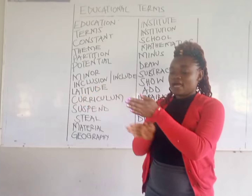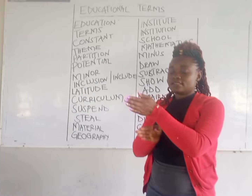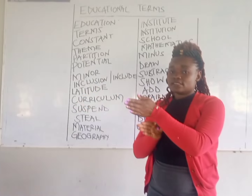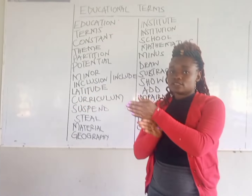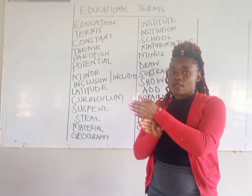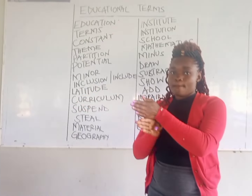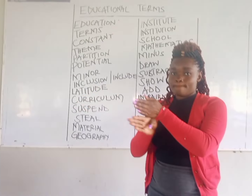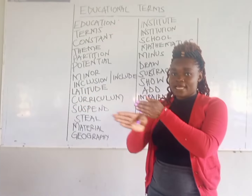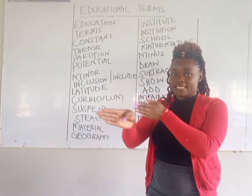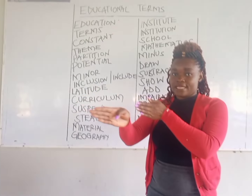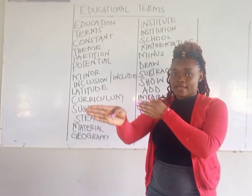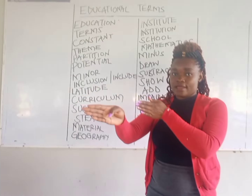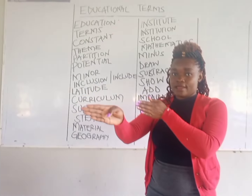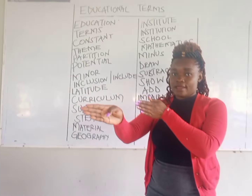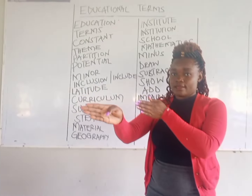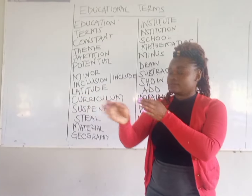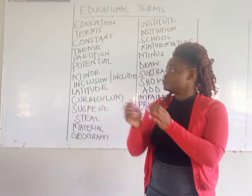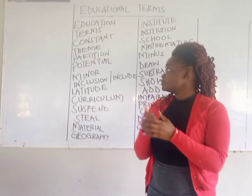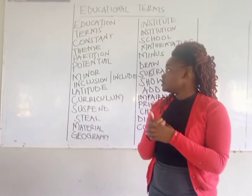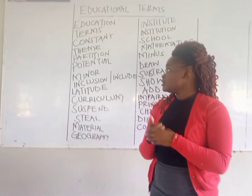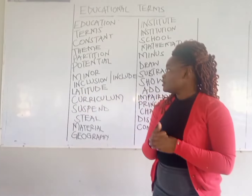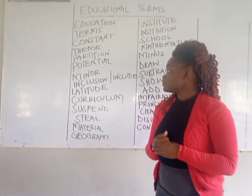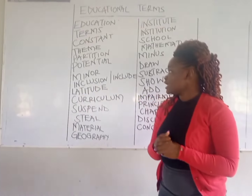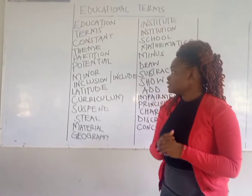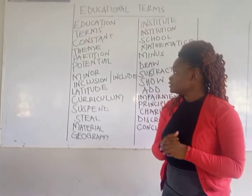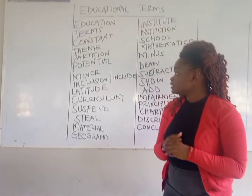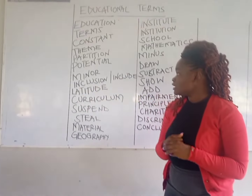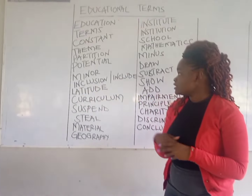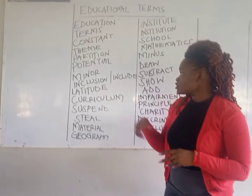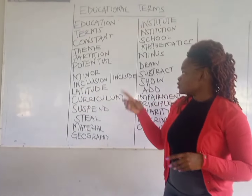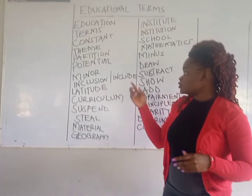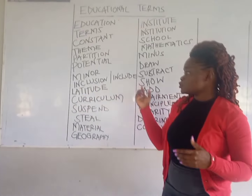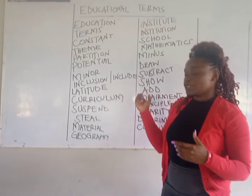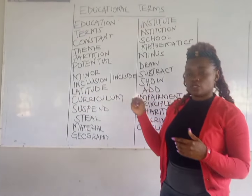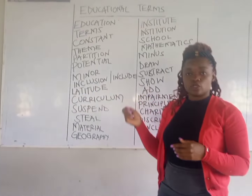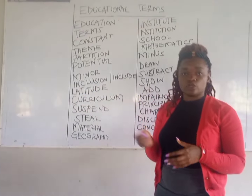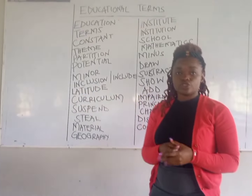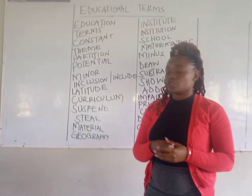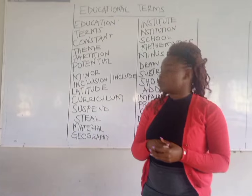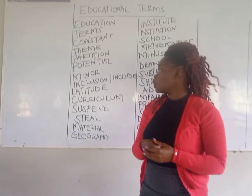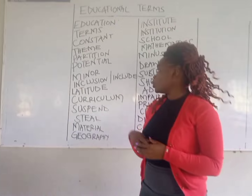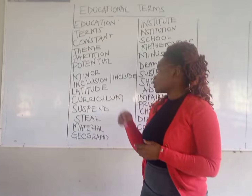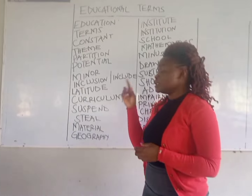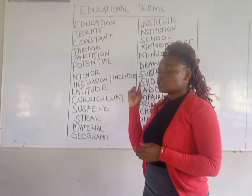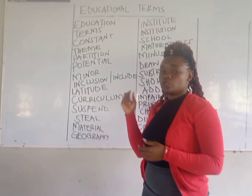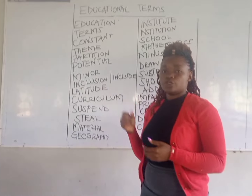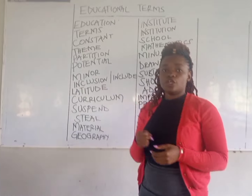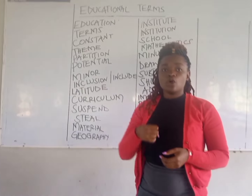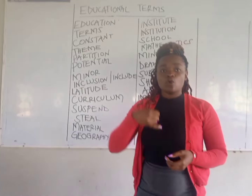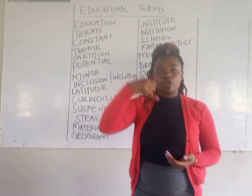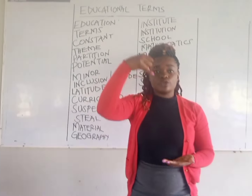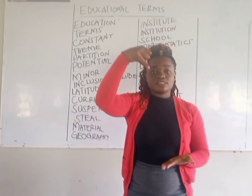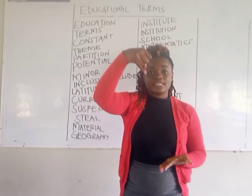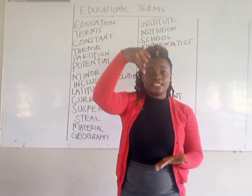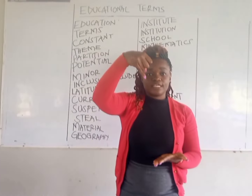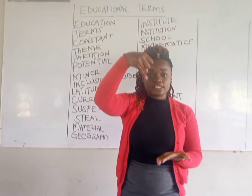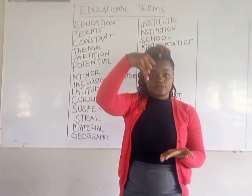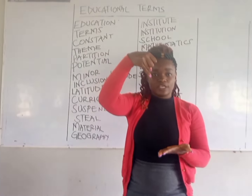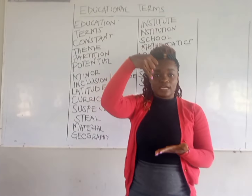But minor. Then let's go to inclusion or include. We use the index finger